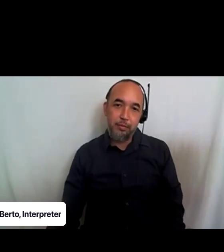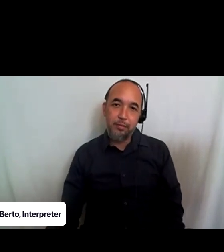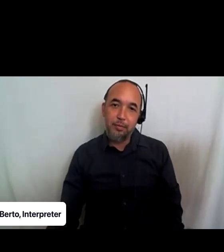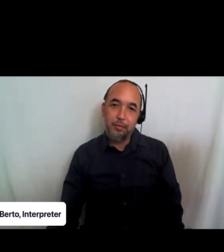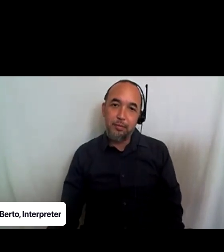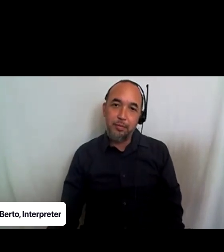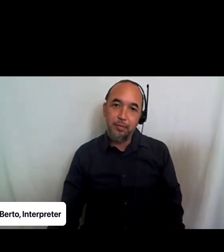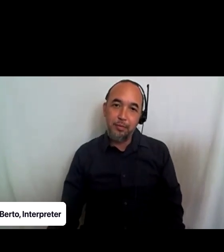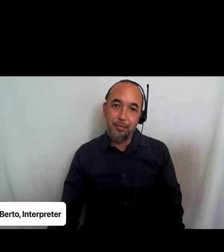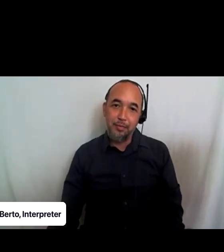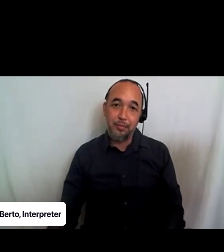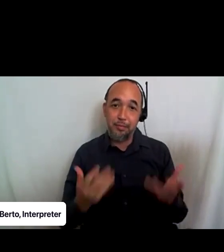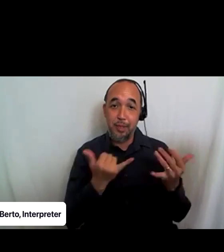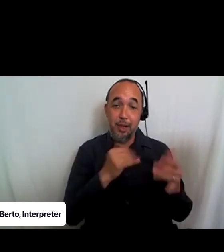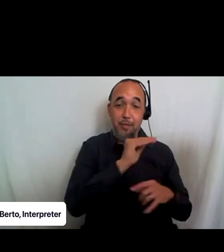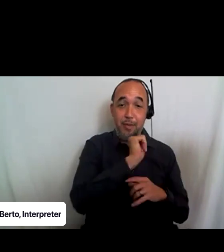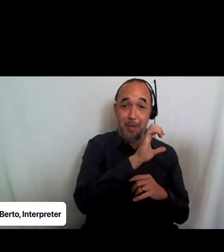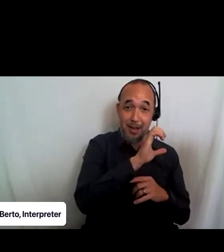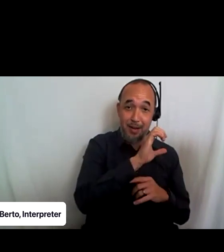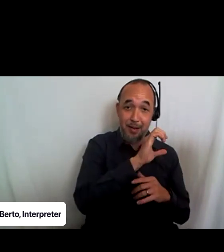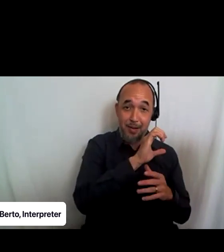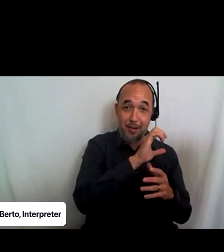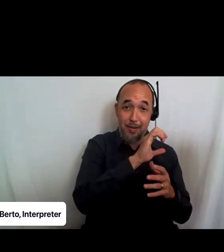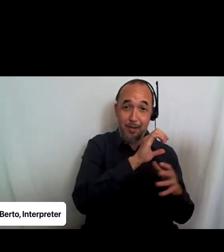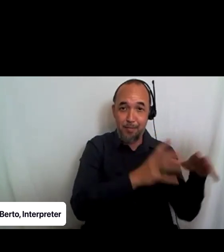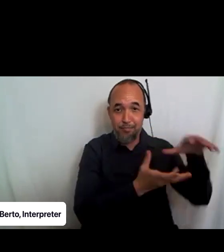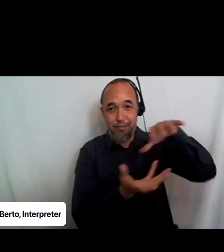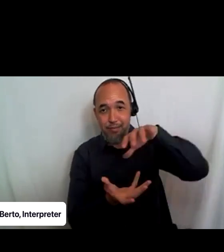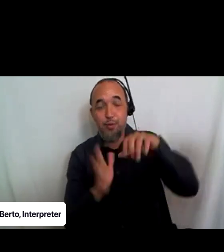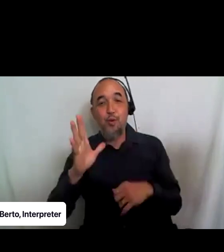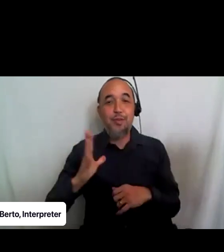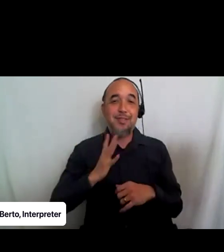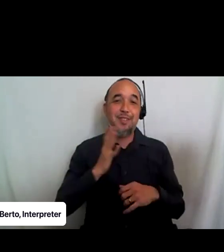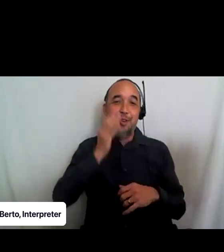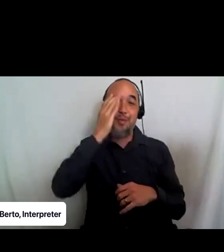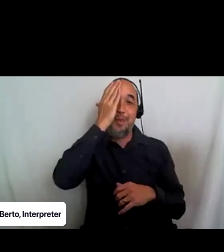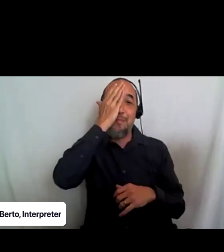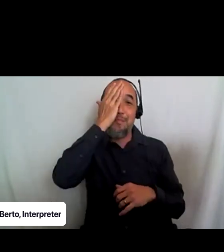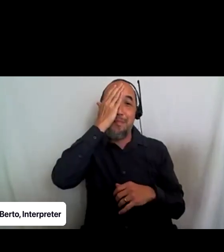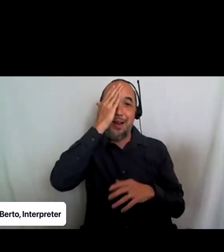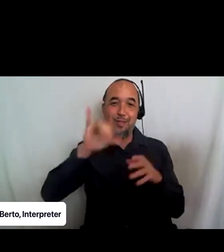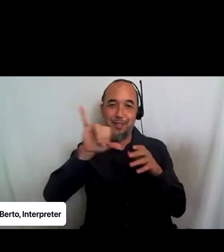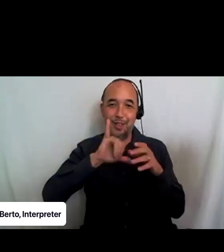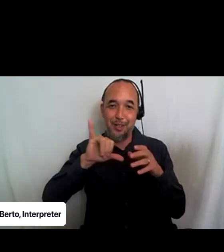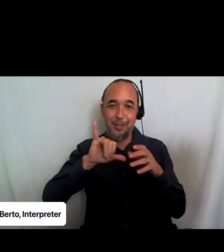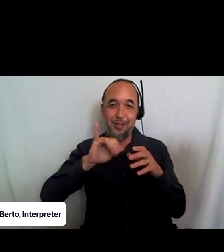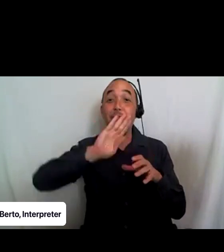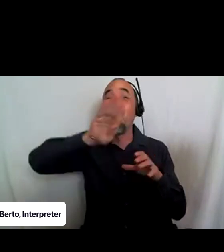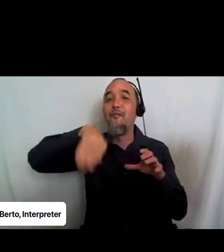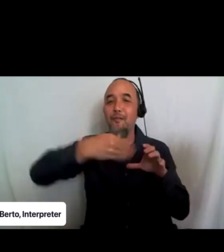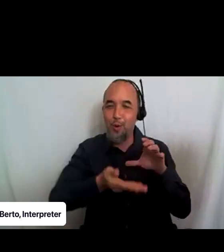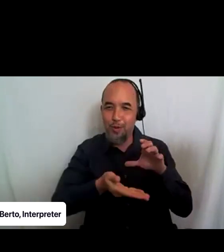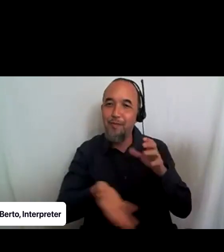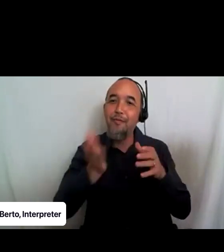add your pasta to your gentleman pirate sauce. Fold that in, nice and